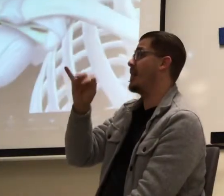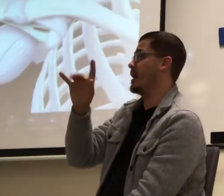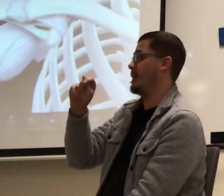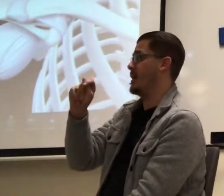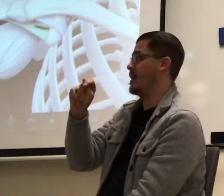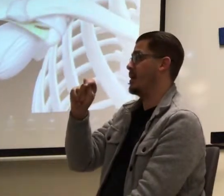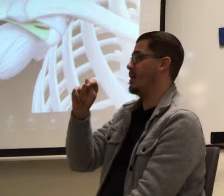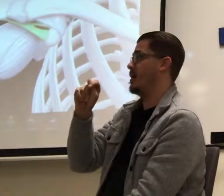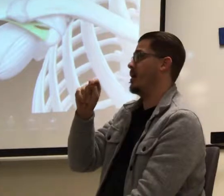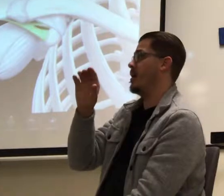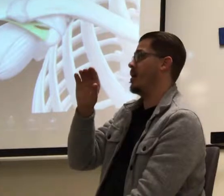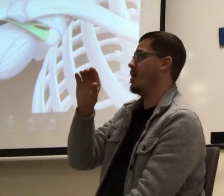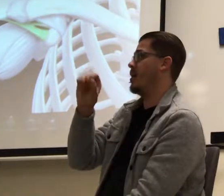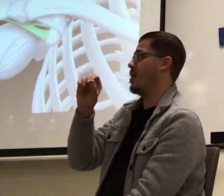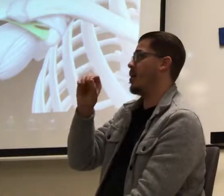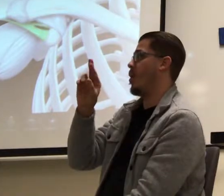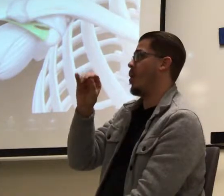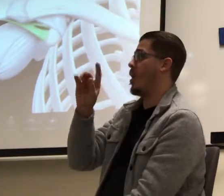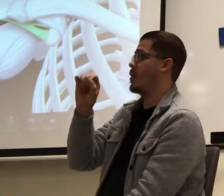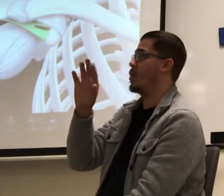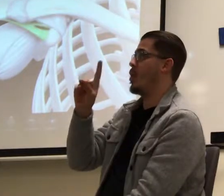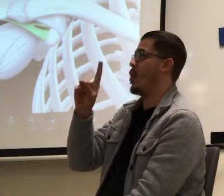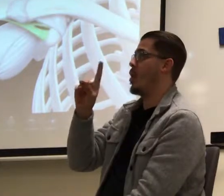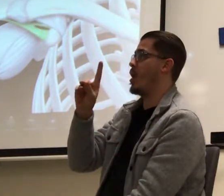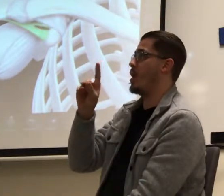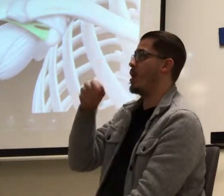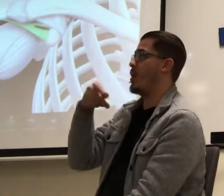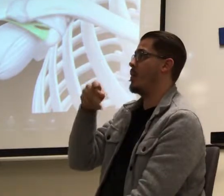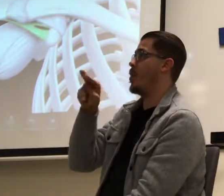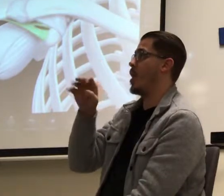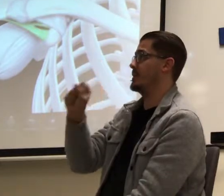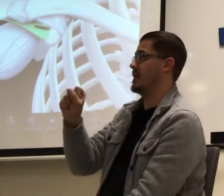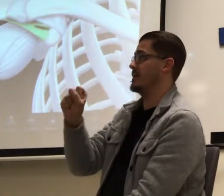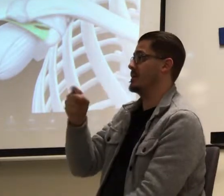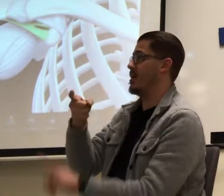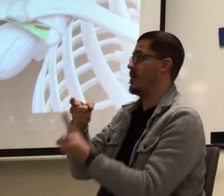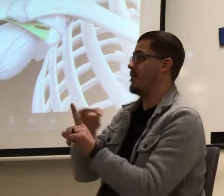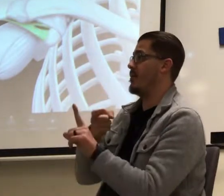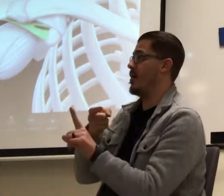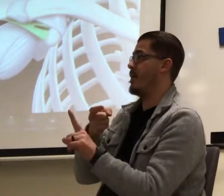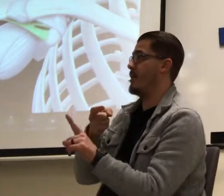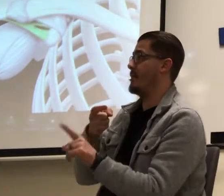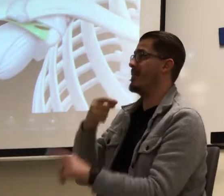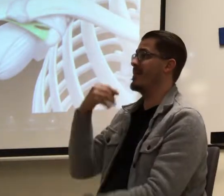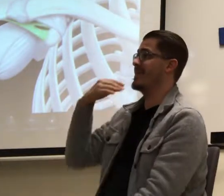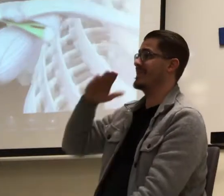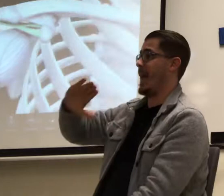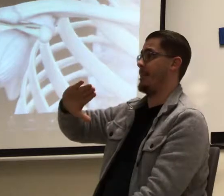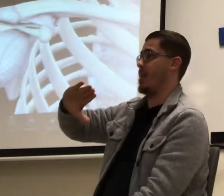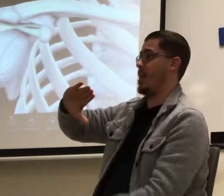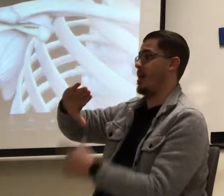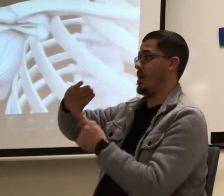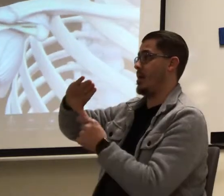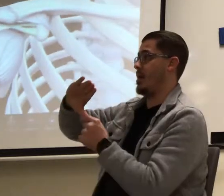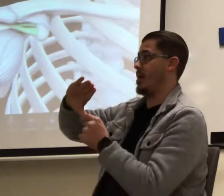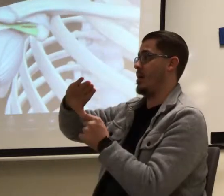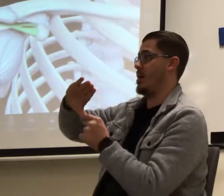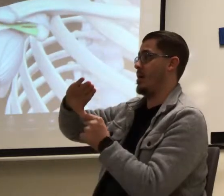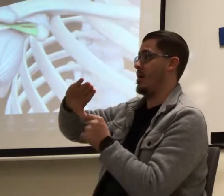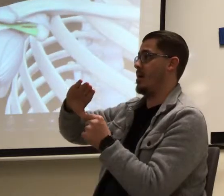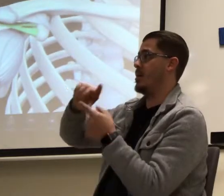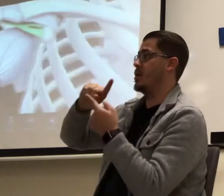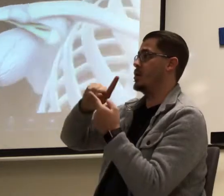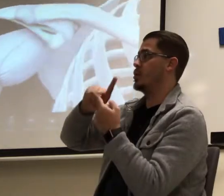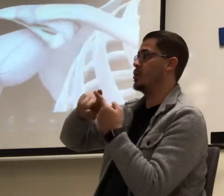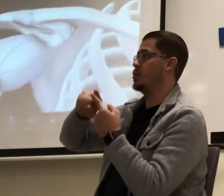the coracoid process of scapula to the